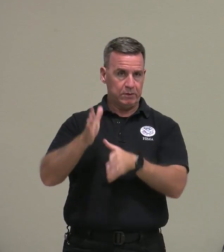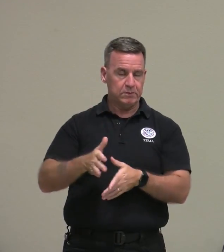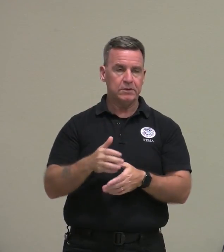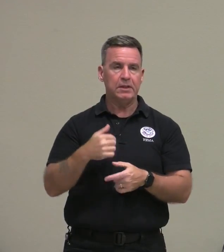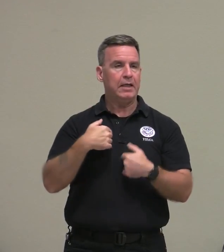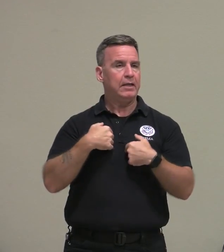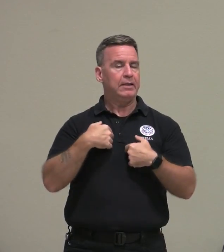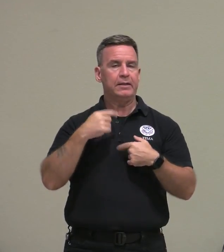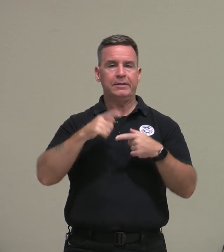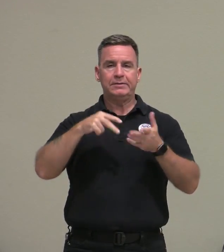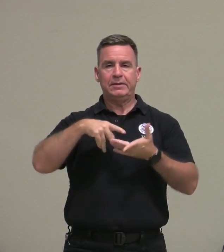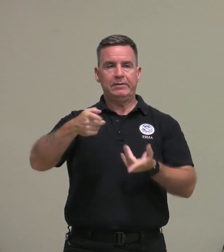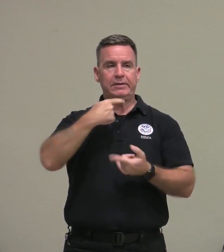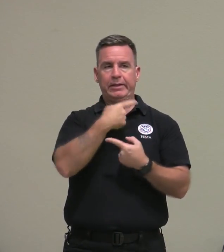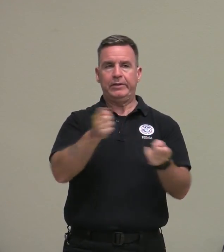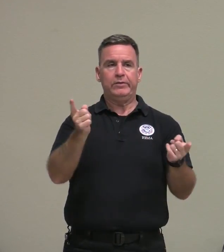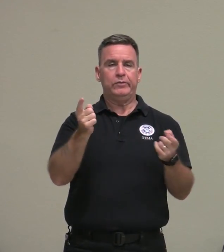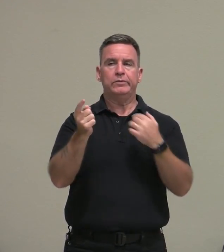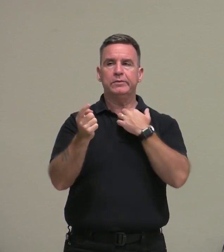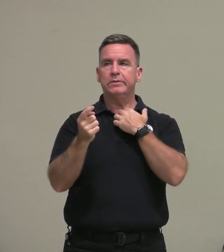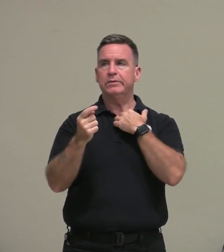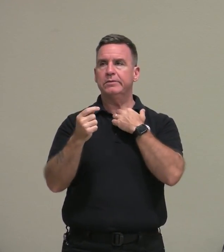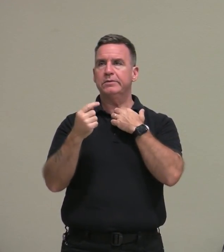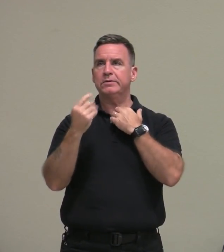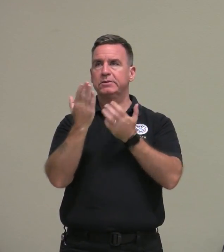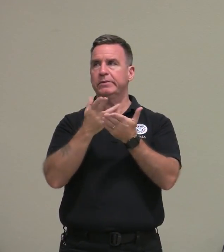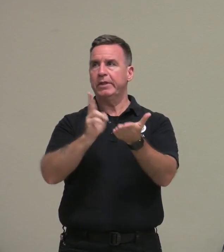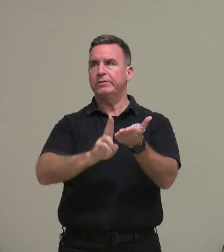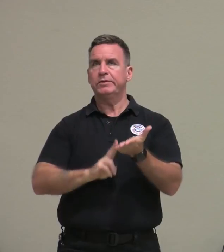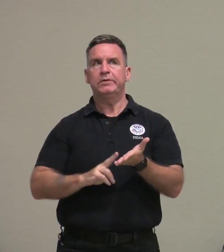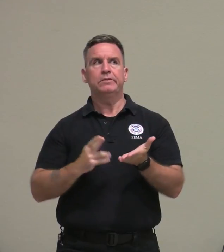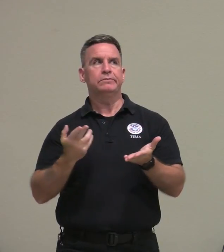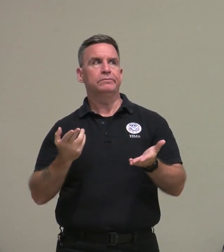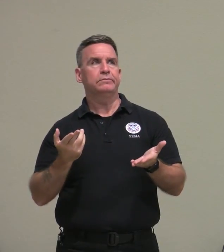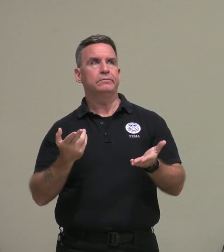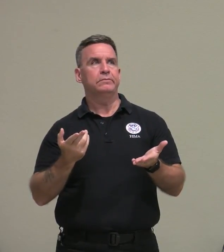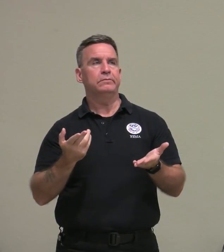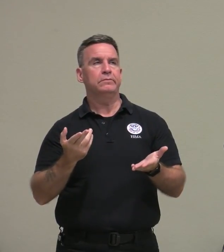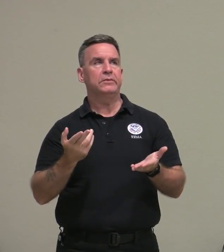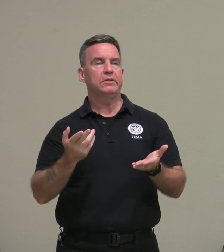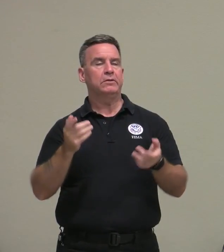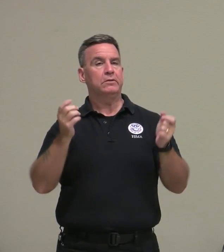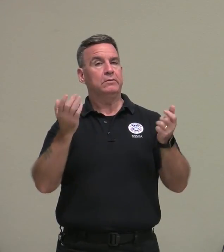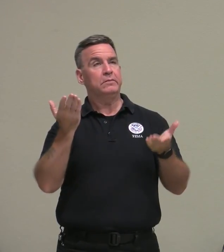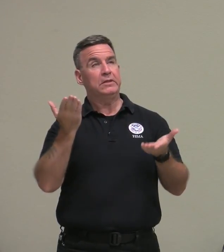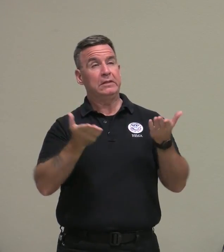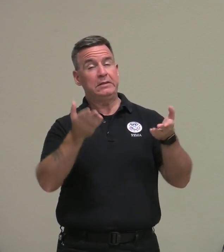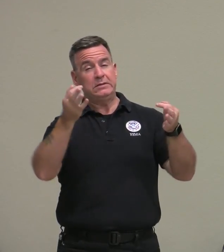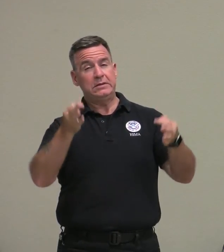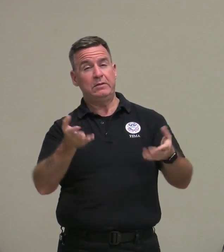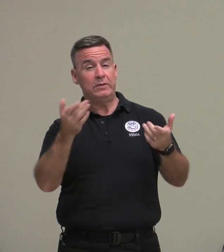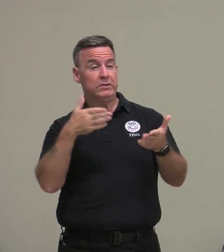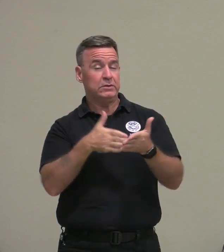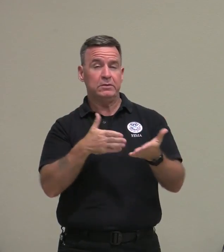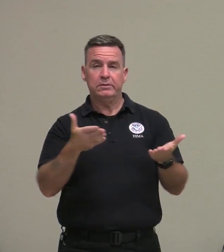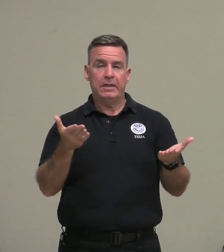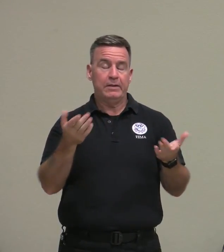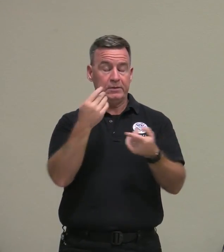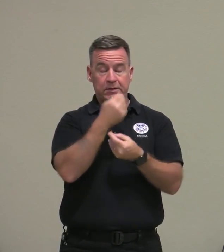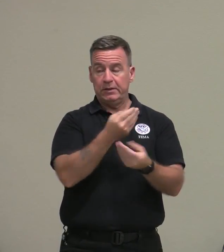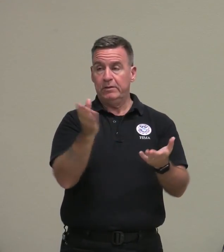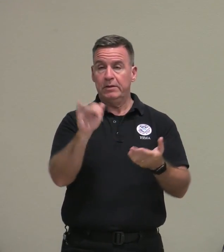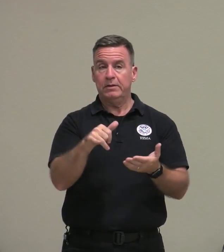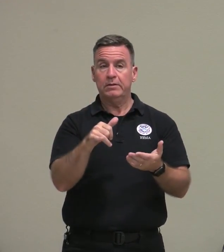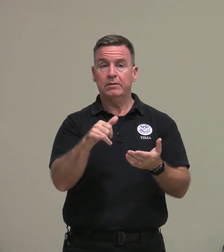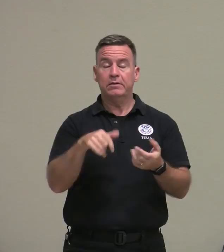I can't stand here and tell you that some contractor may decide that they want to sue. I will tell you